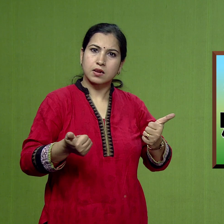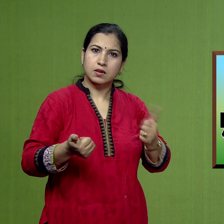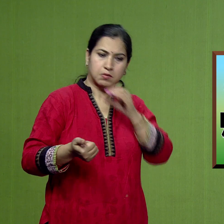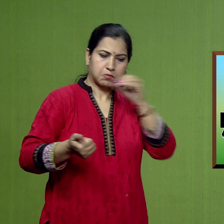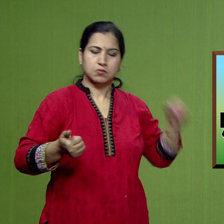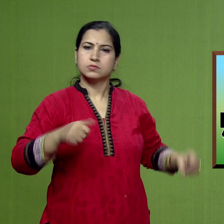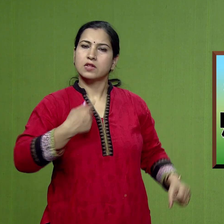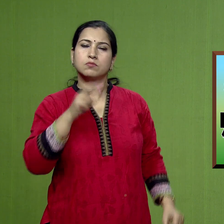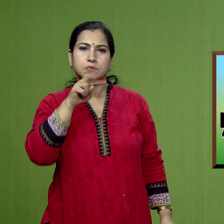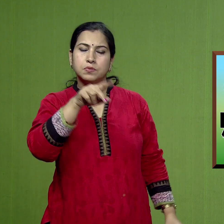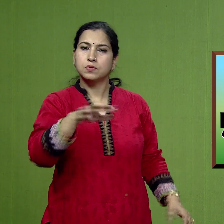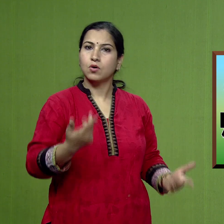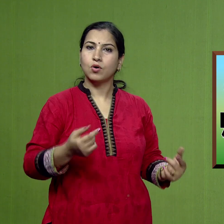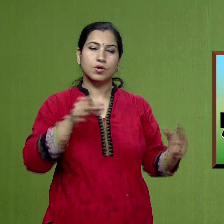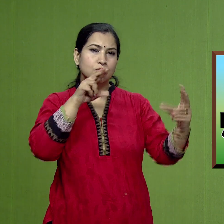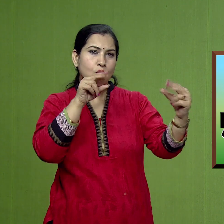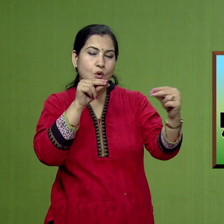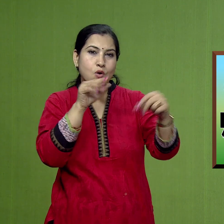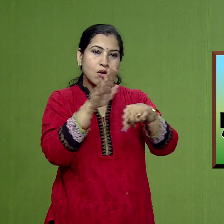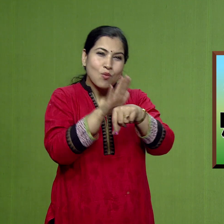We must talk in low tones.